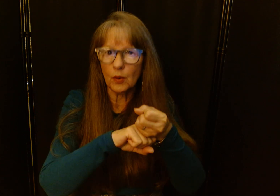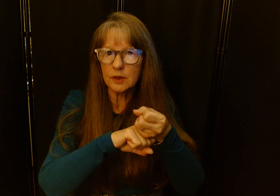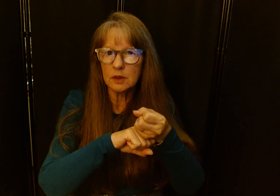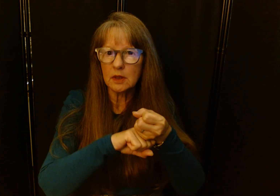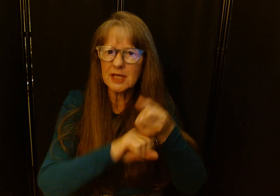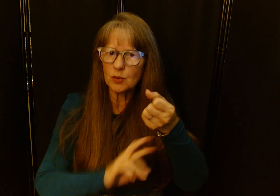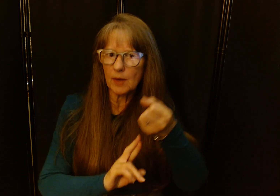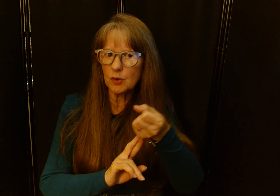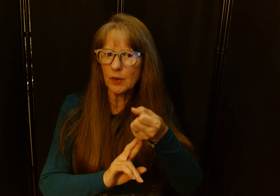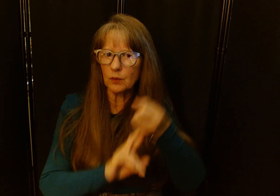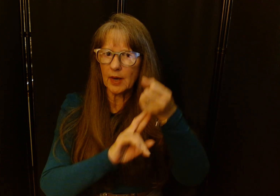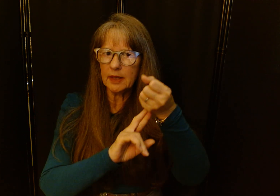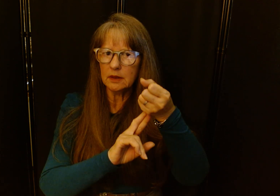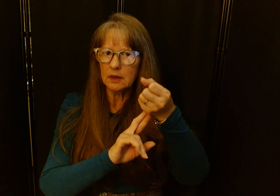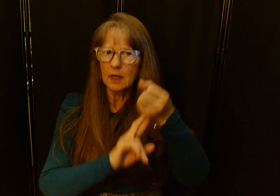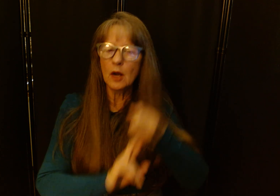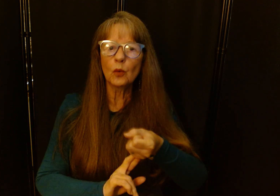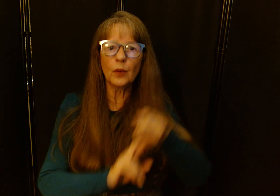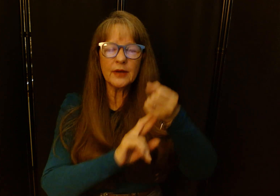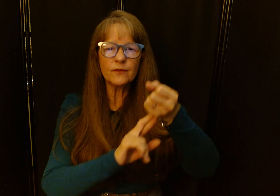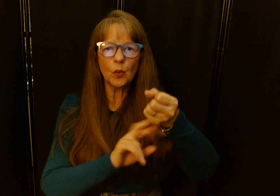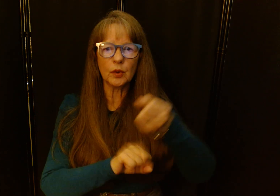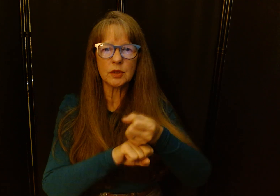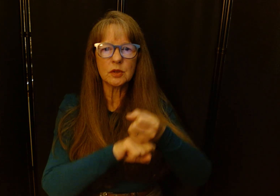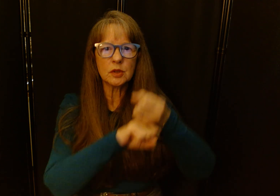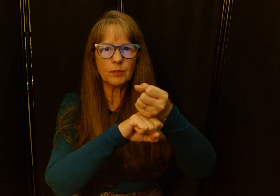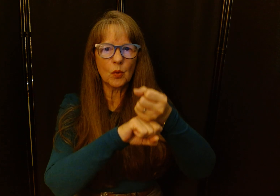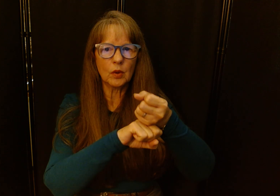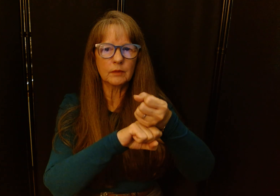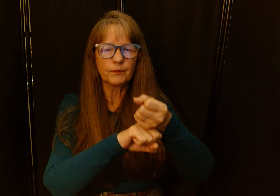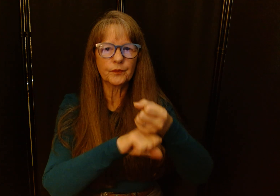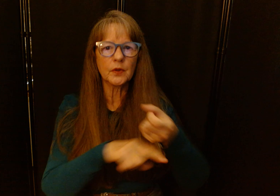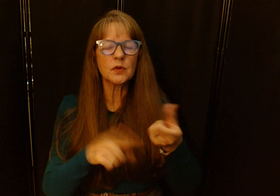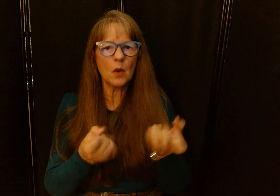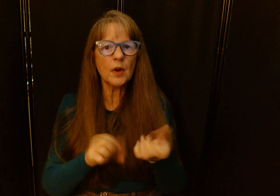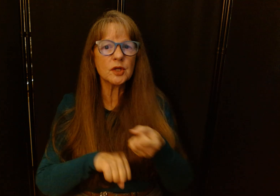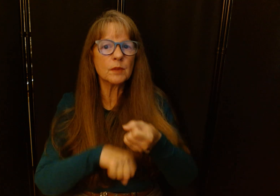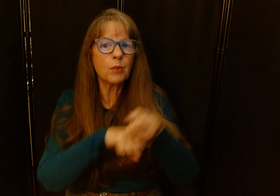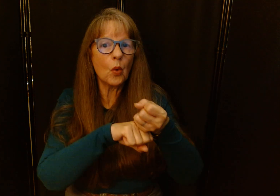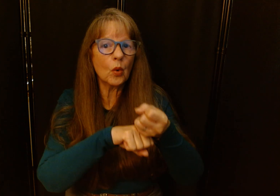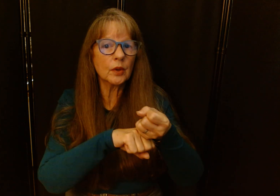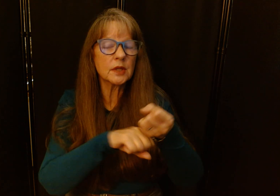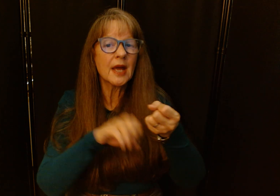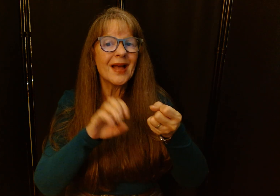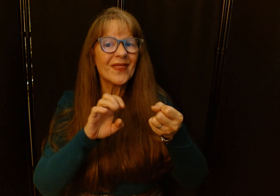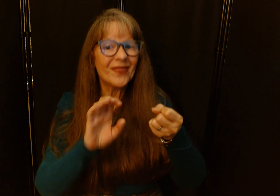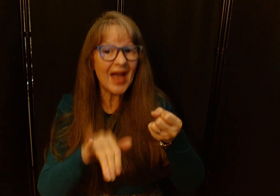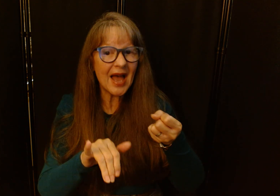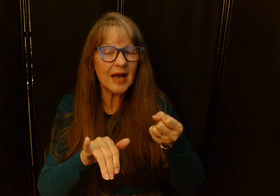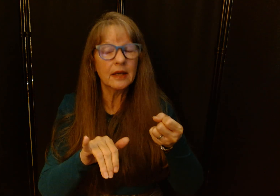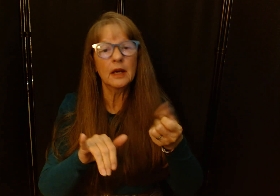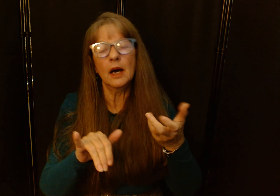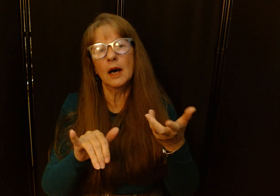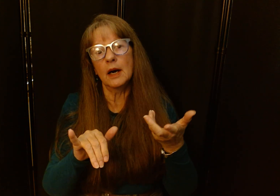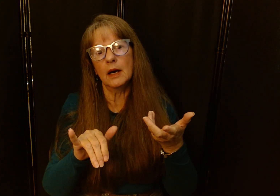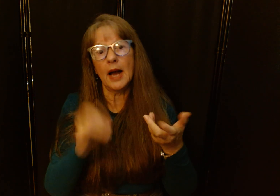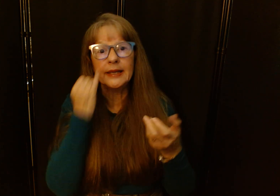because that's what I'm doing, right? Reinforce, support. So I want to support that